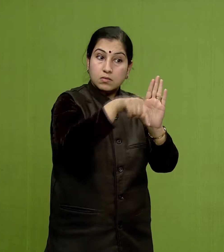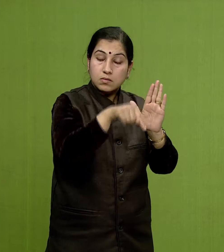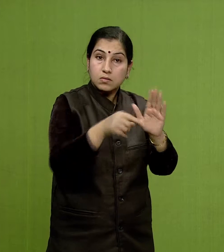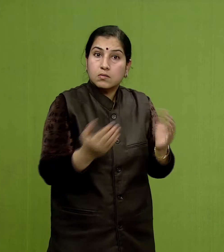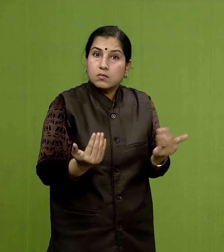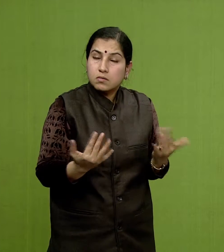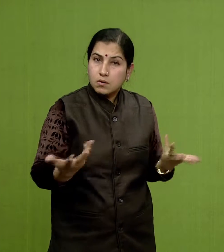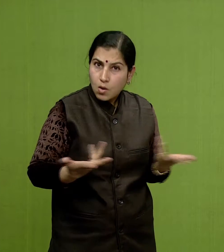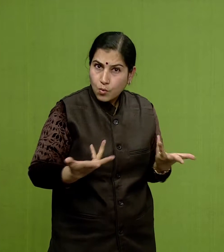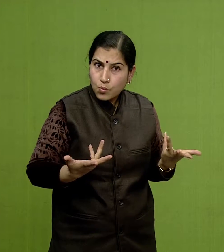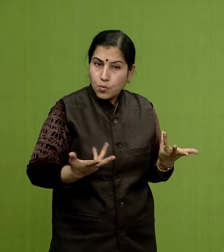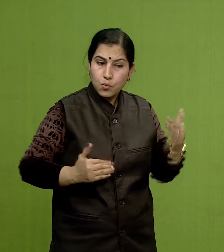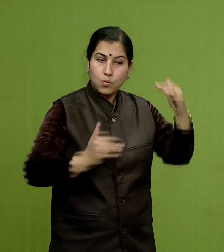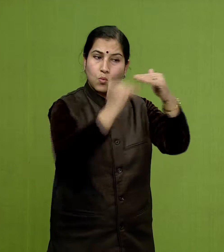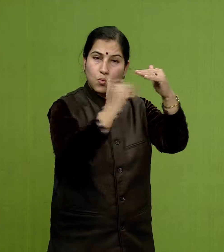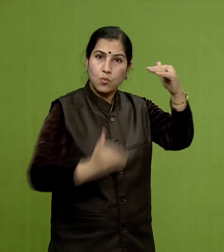capabilities depends upon the